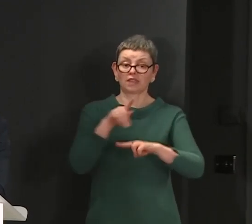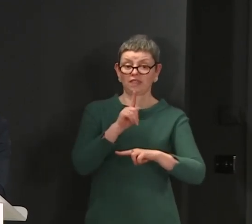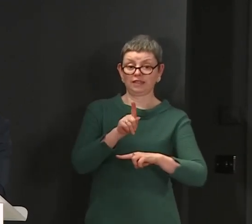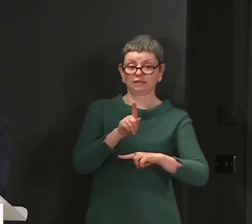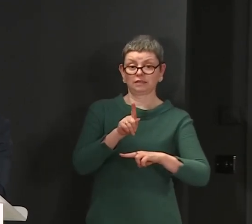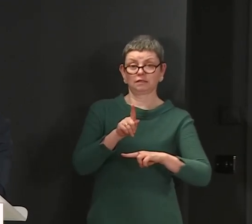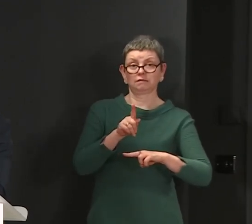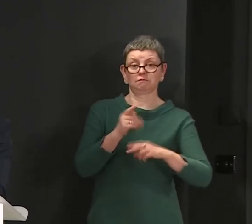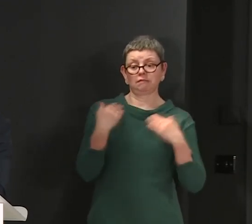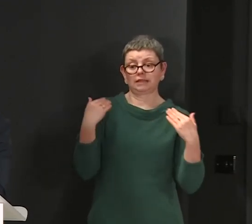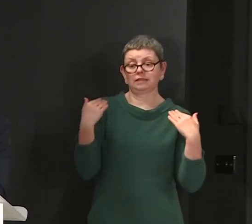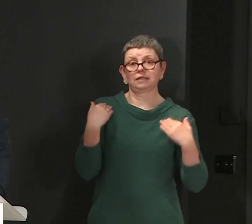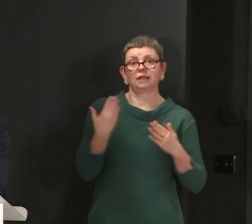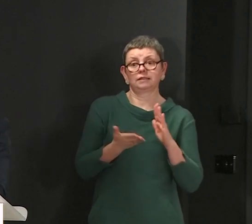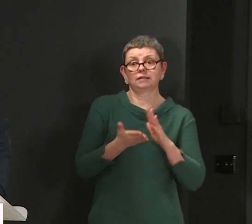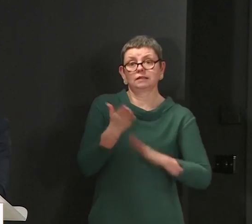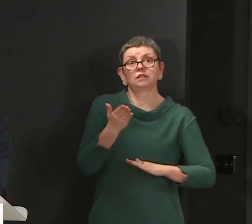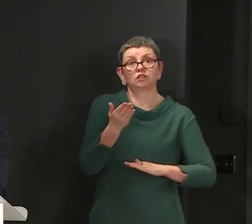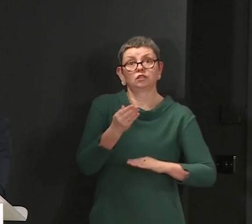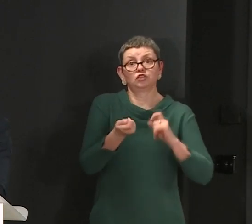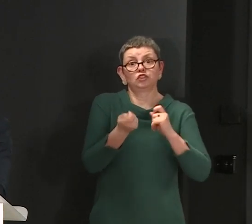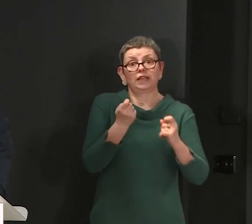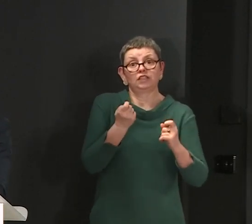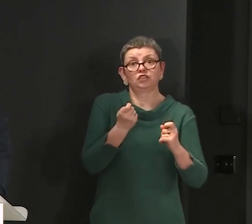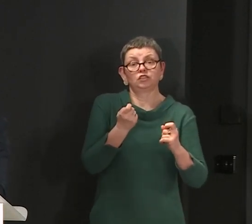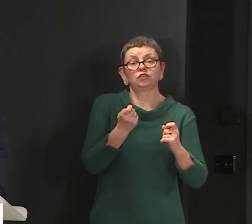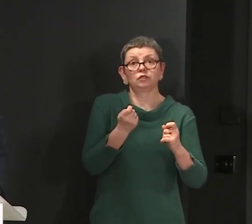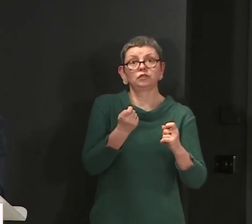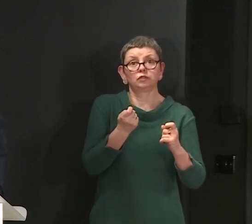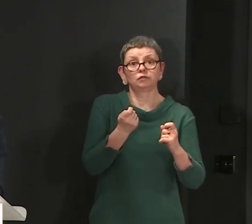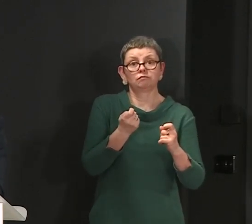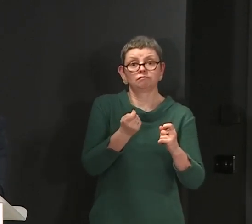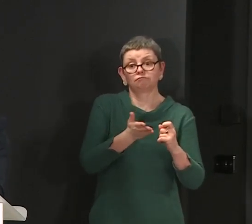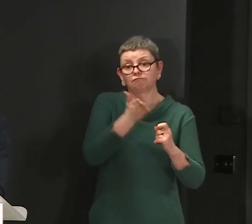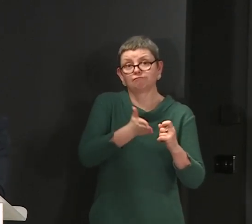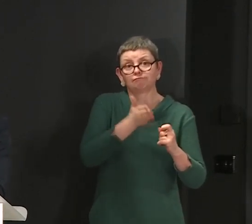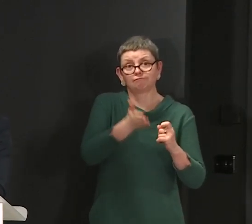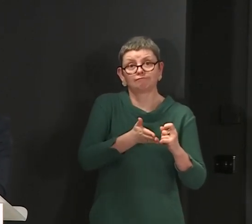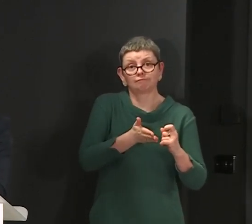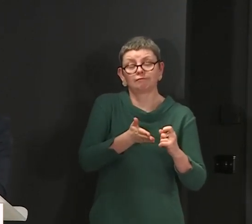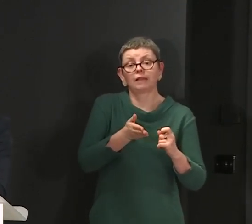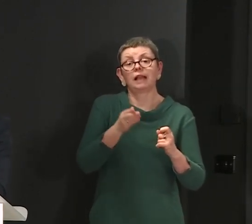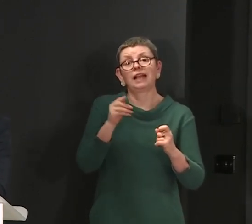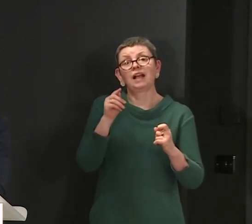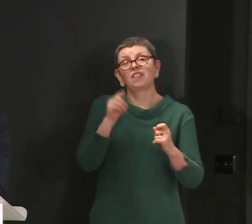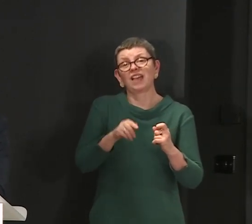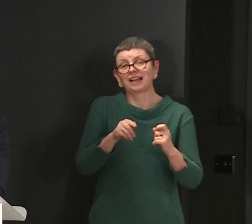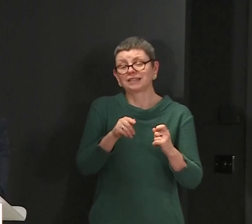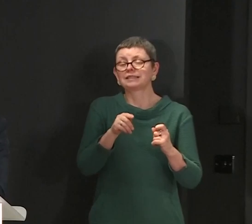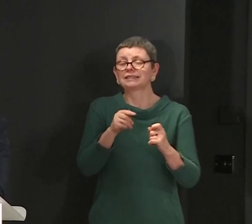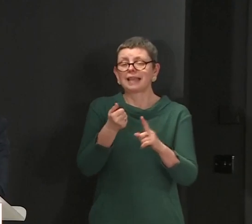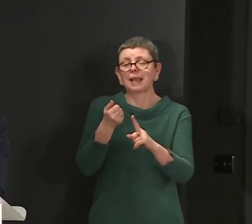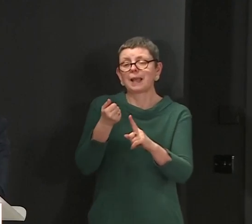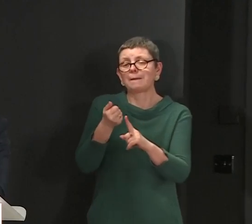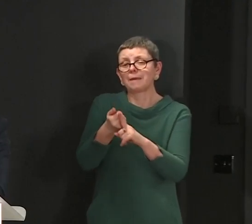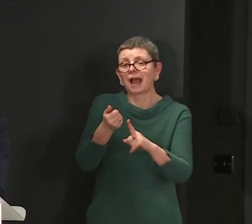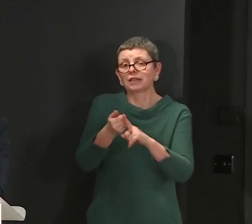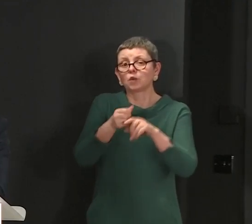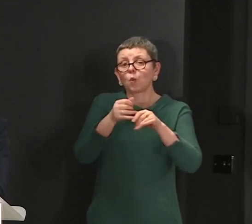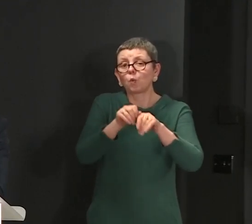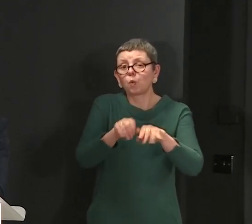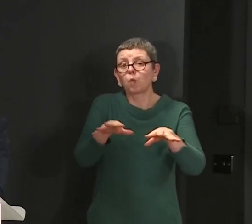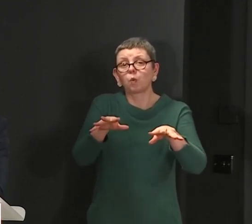announced today, to be able to go outside and to exercise more often, has very, very little impact on the actual